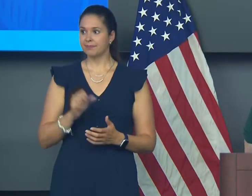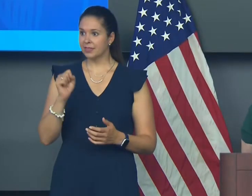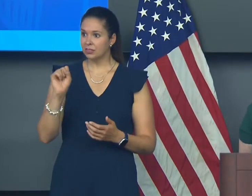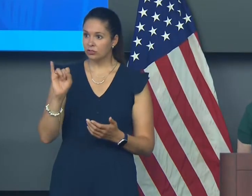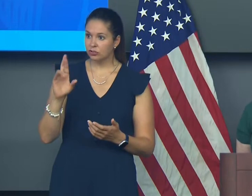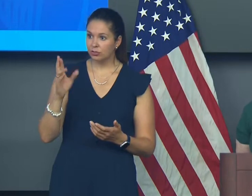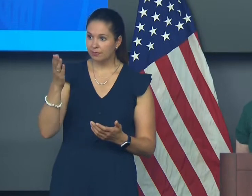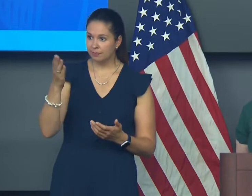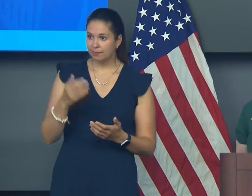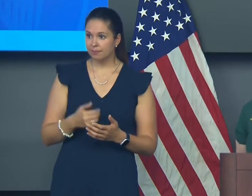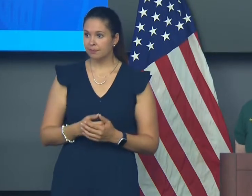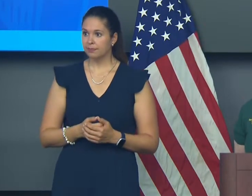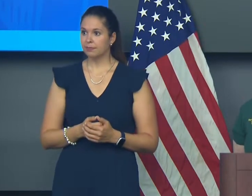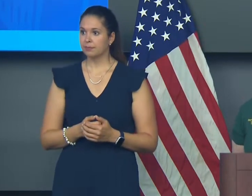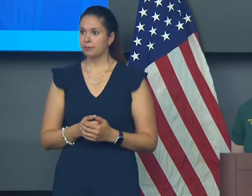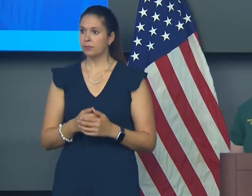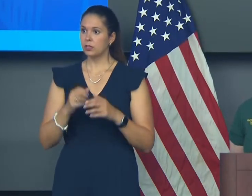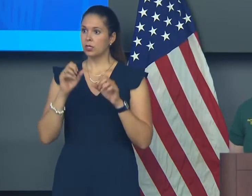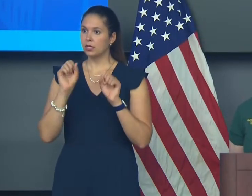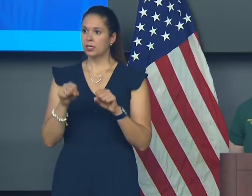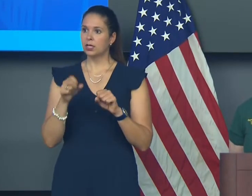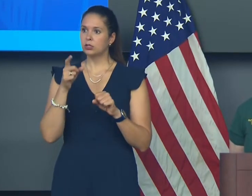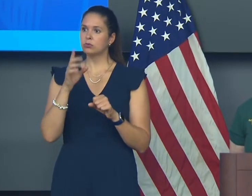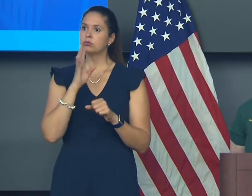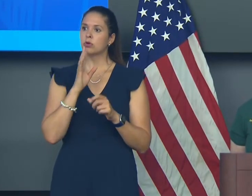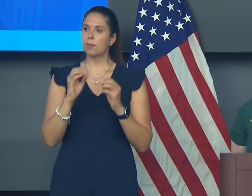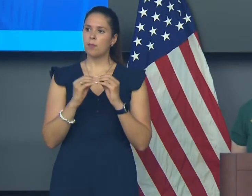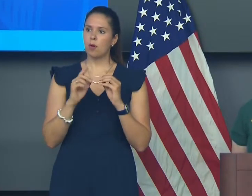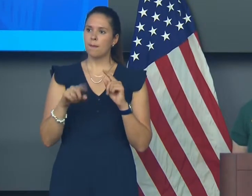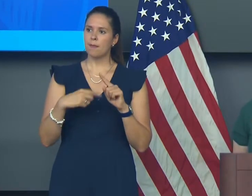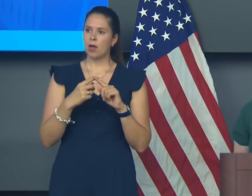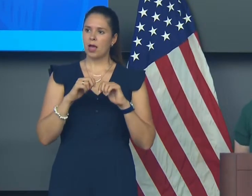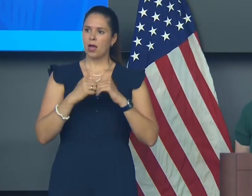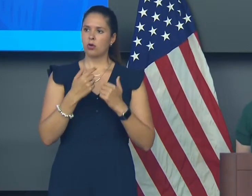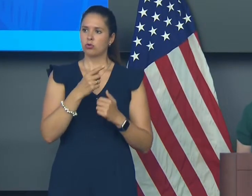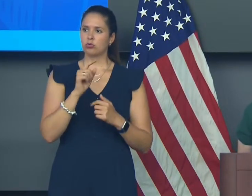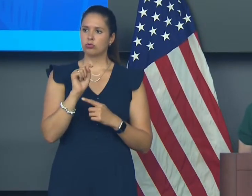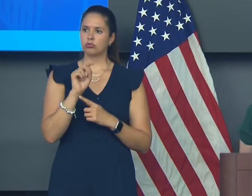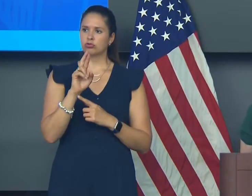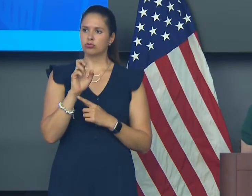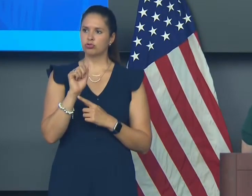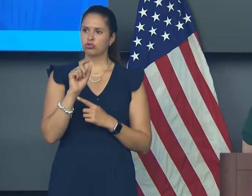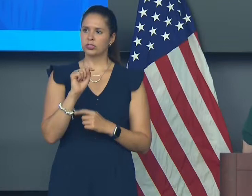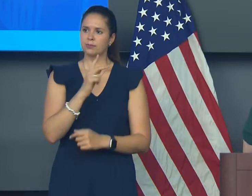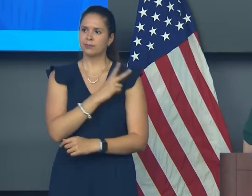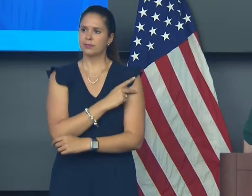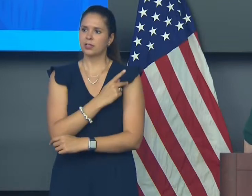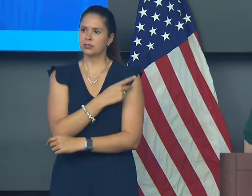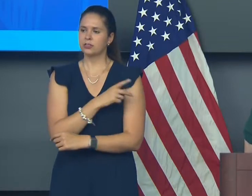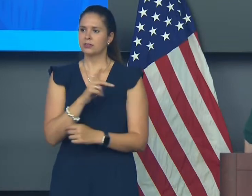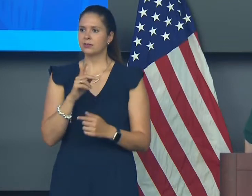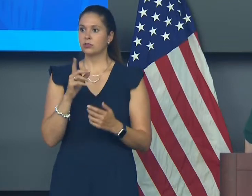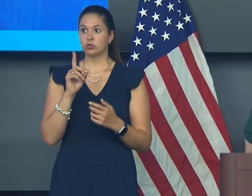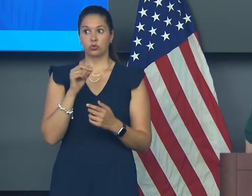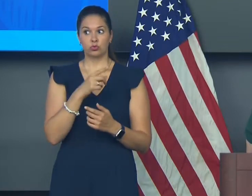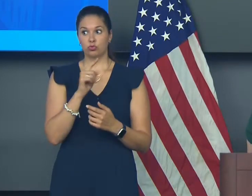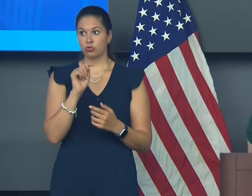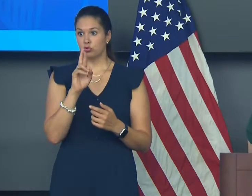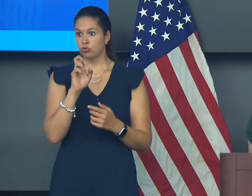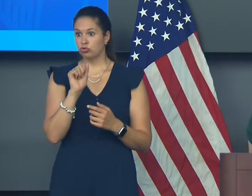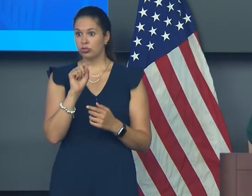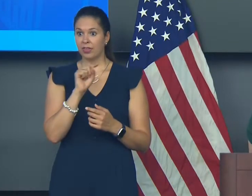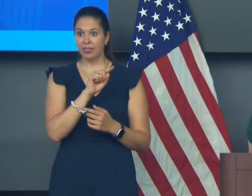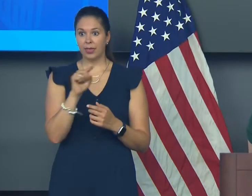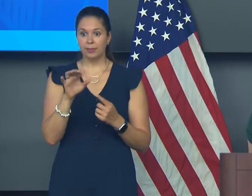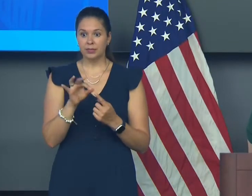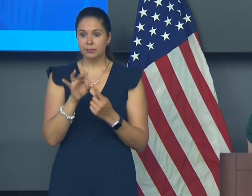Yes, sir. Could you talk more about how you treat patients, either, like, do you treat them